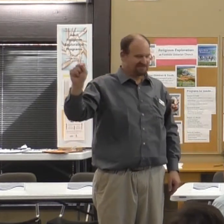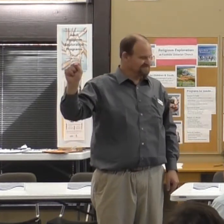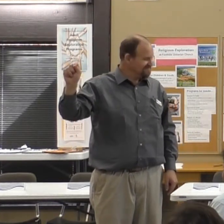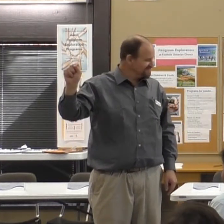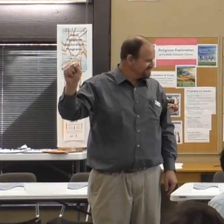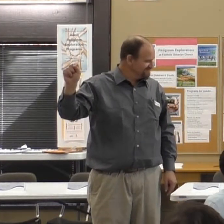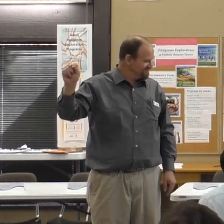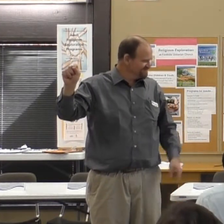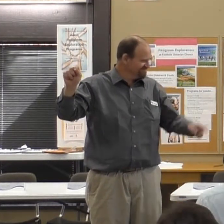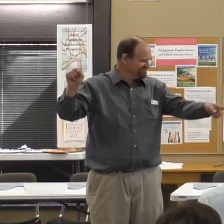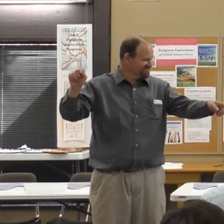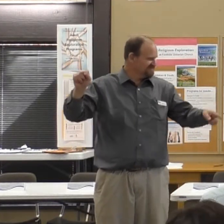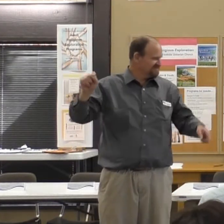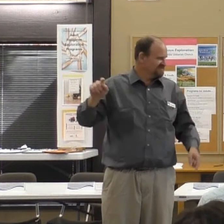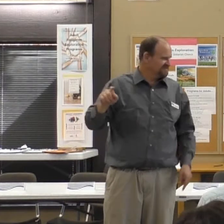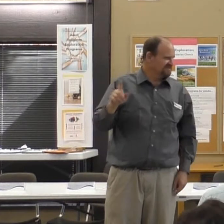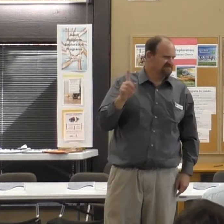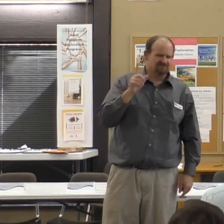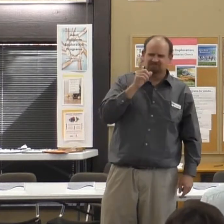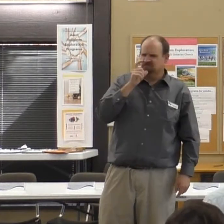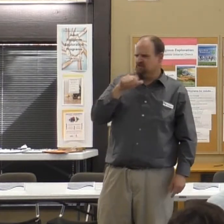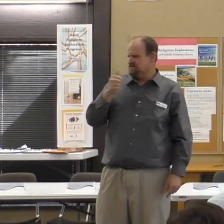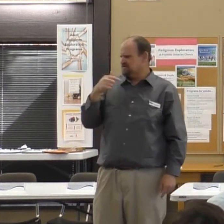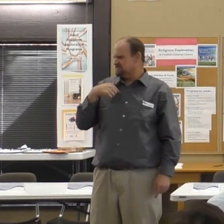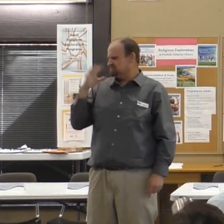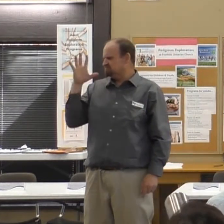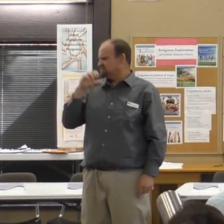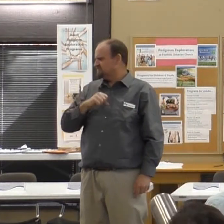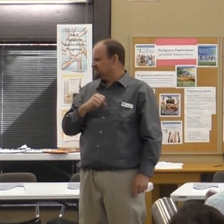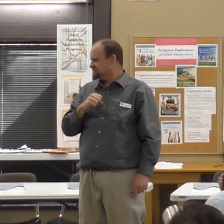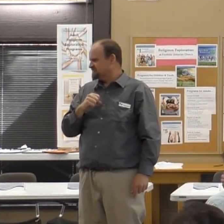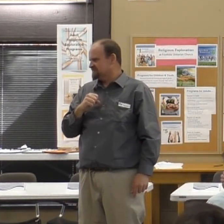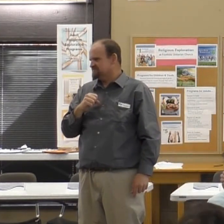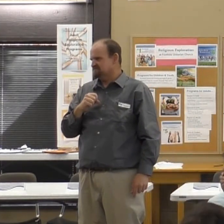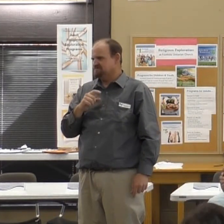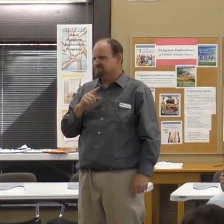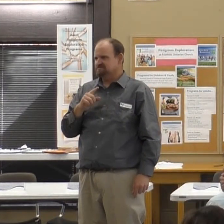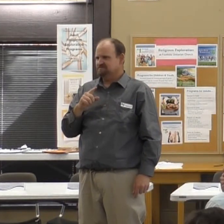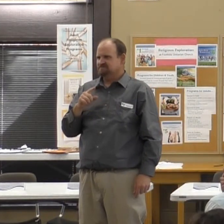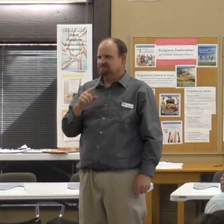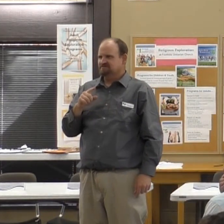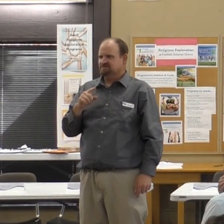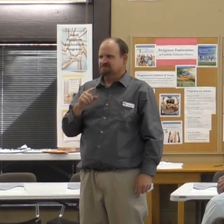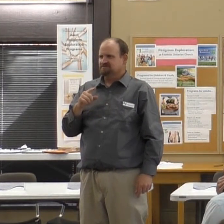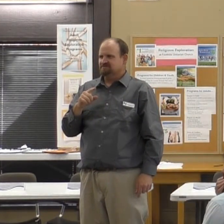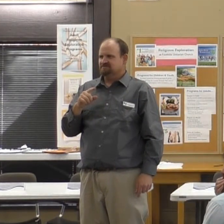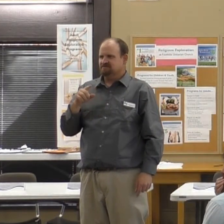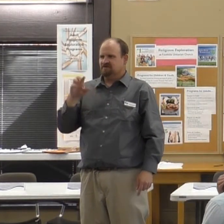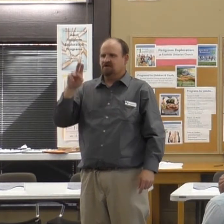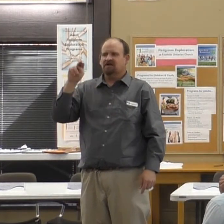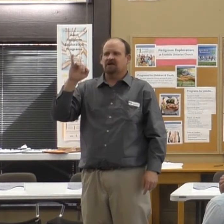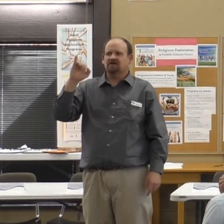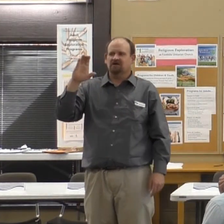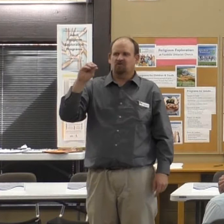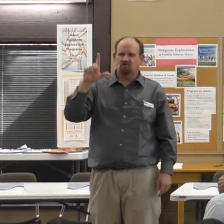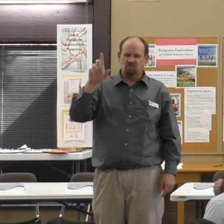Sarah Burnett. Up front. Who else? Am I forgetting anyone?